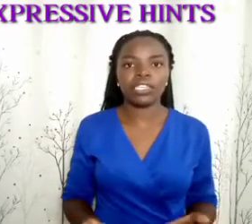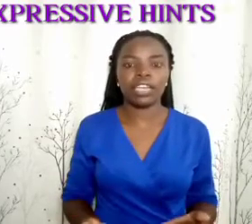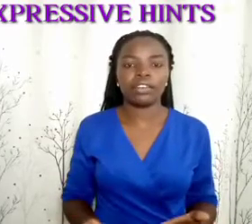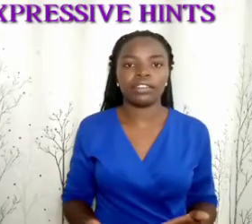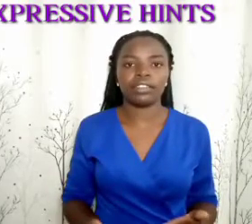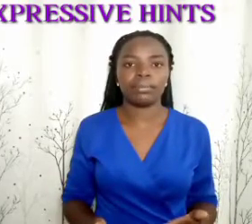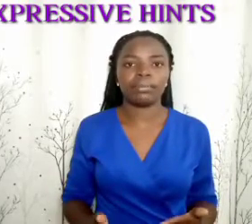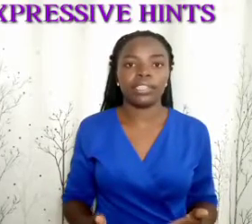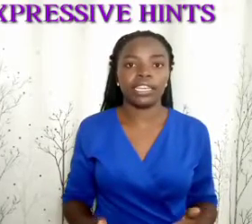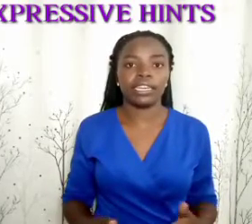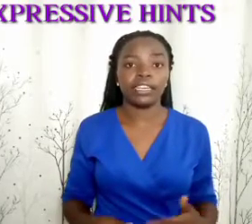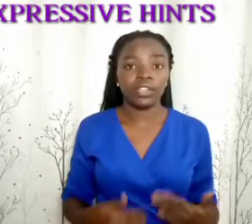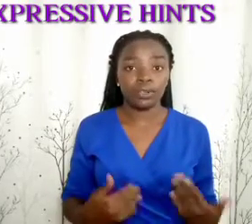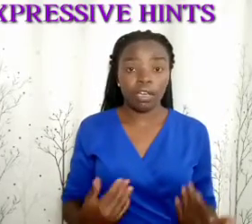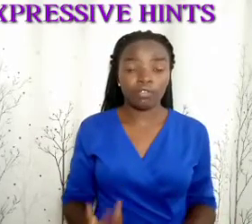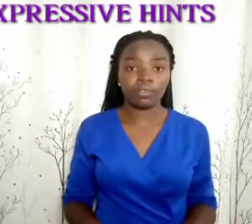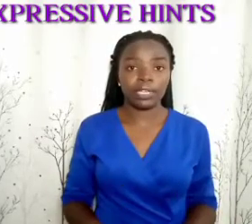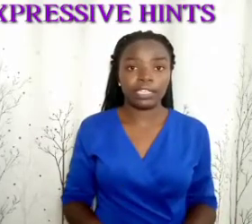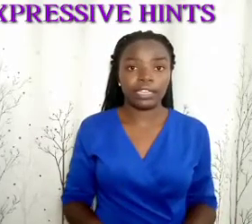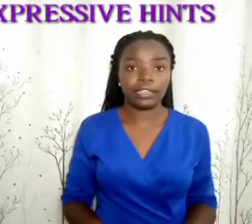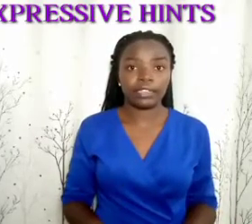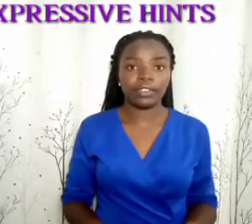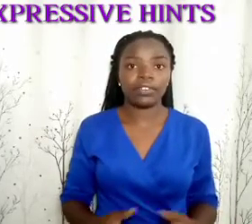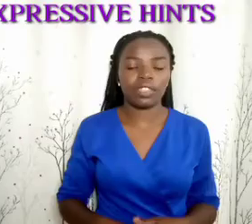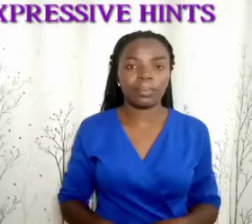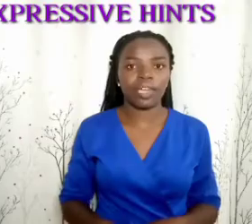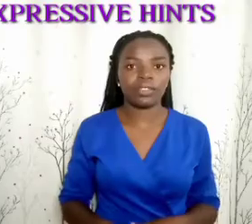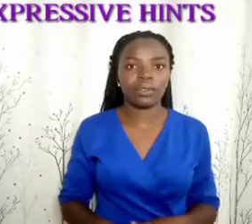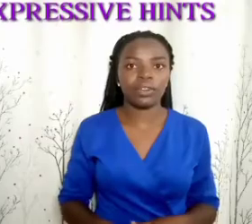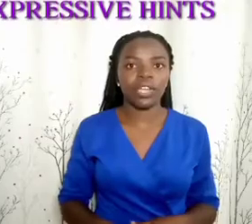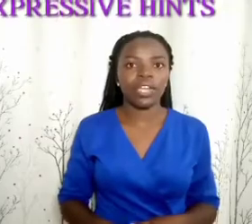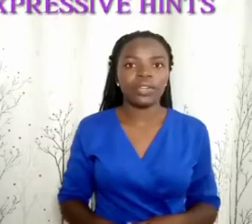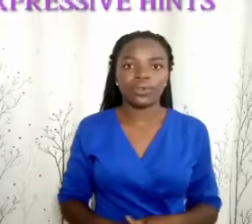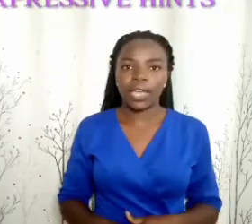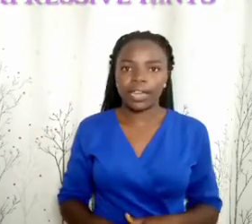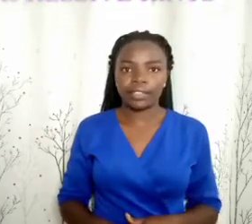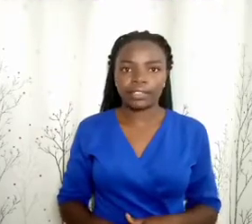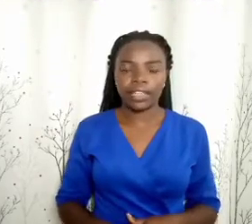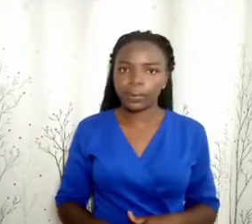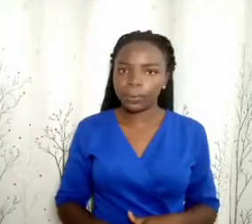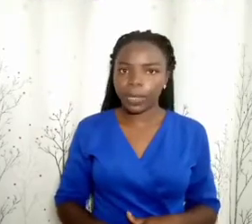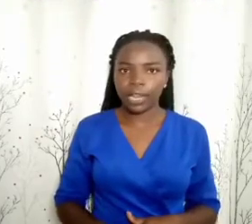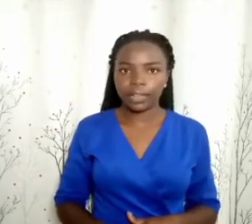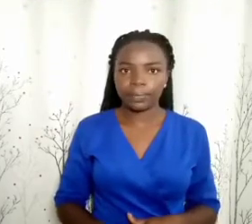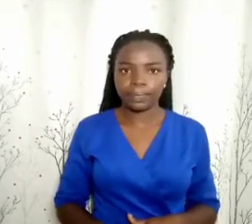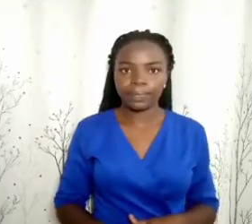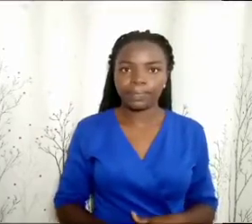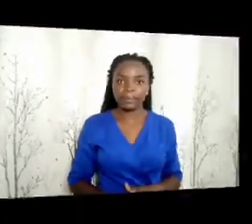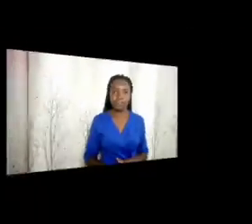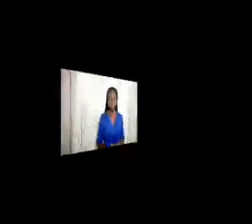a rhythm, then you have to maintain it for the person to understand well.